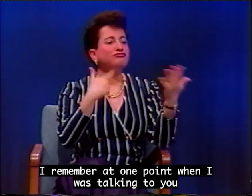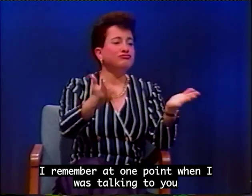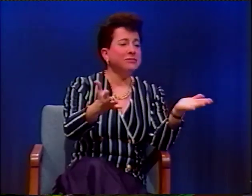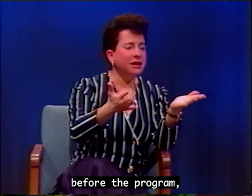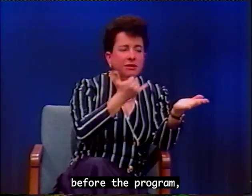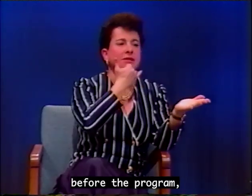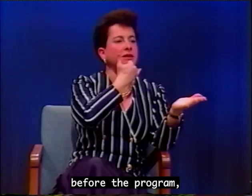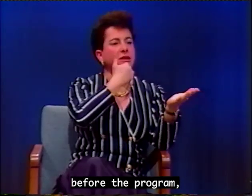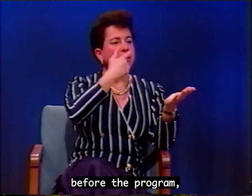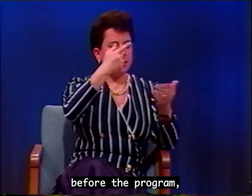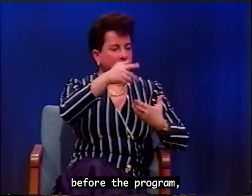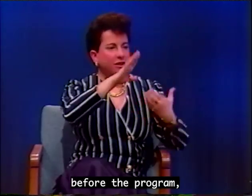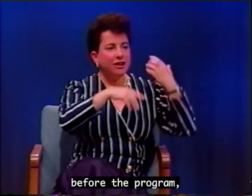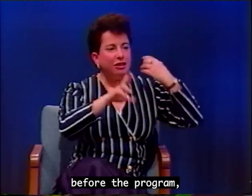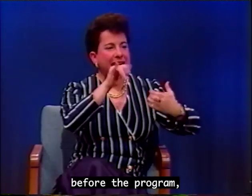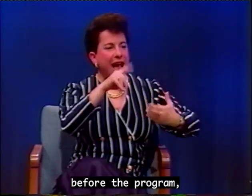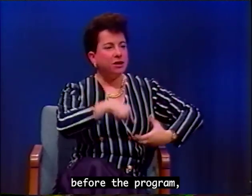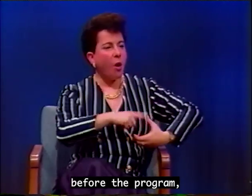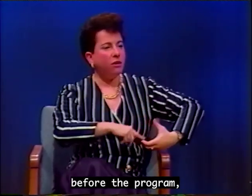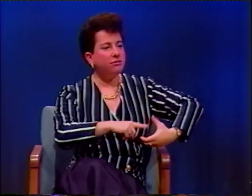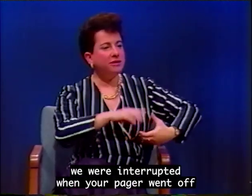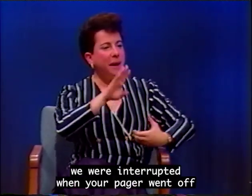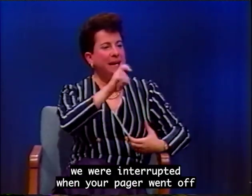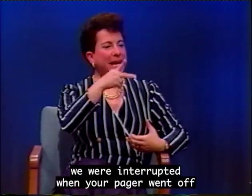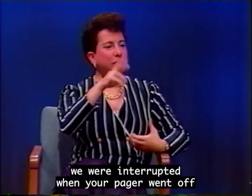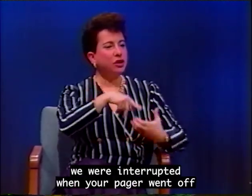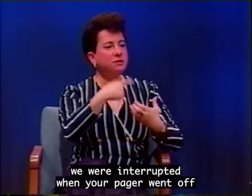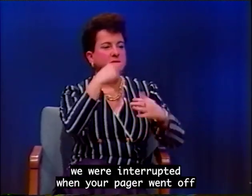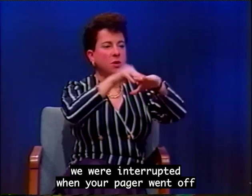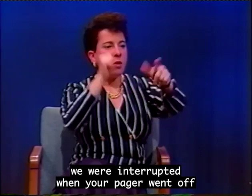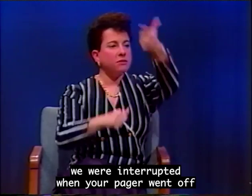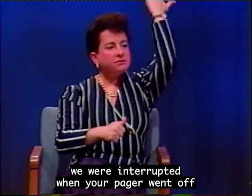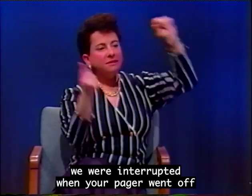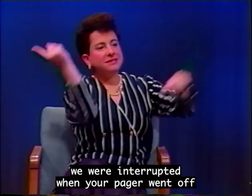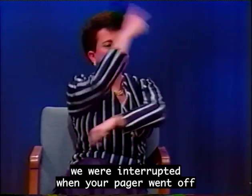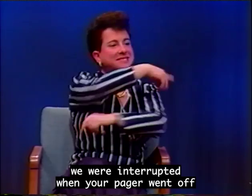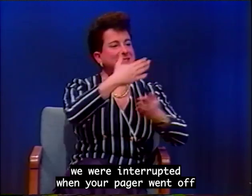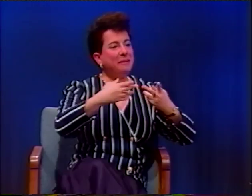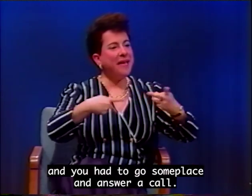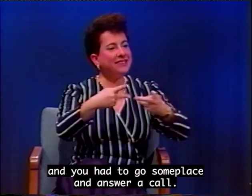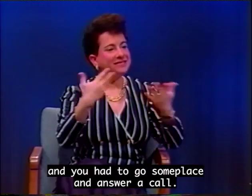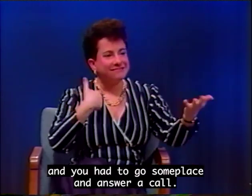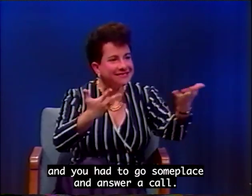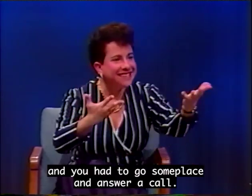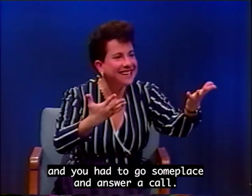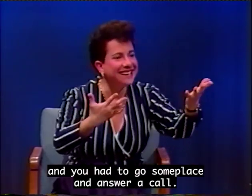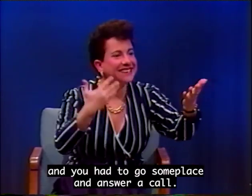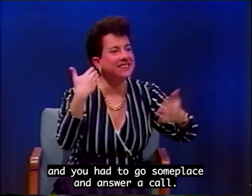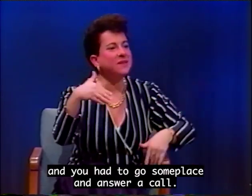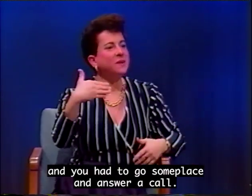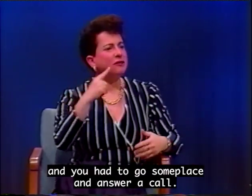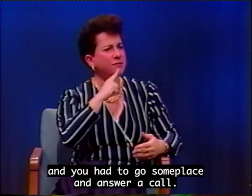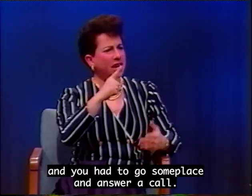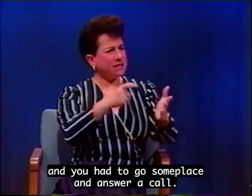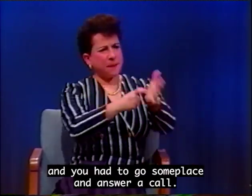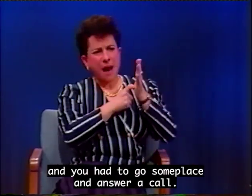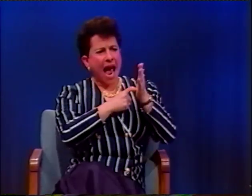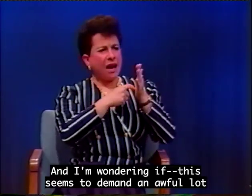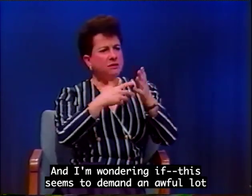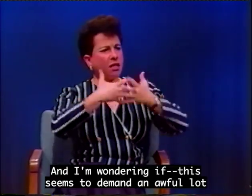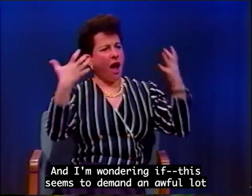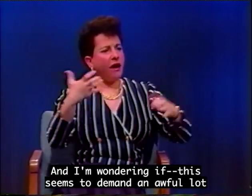was talking to you before the program, we were interrupted when your pager went off and you had to go someplace and answer a